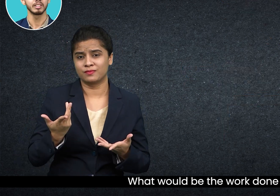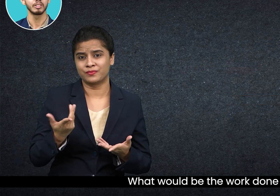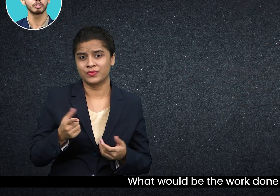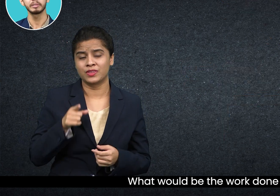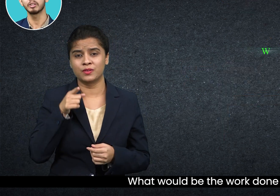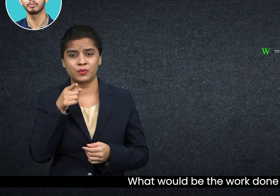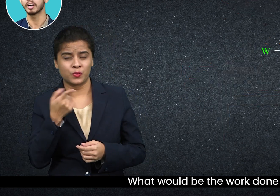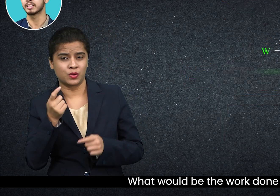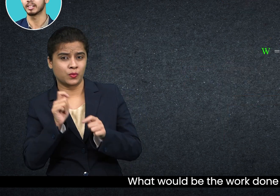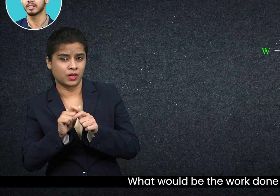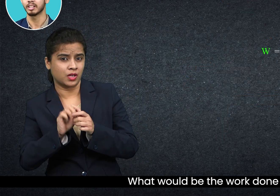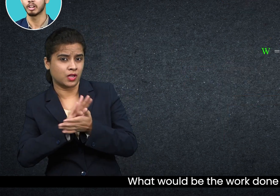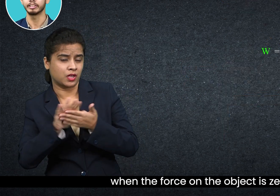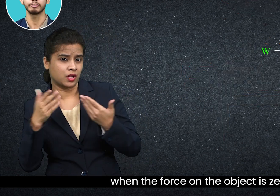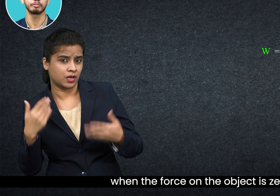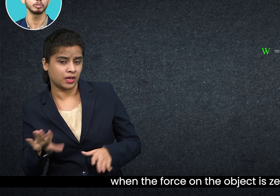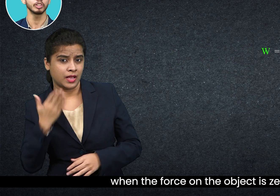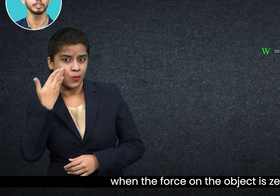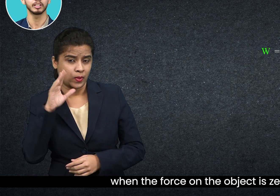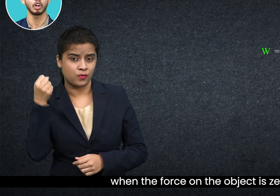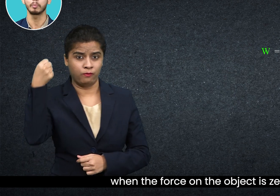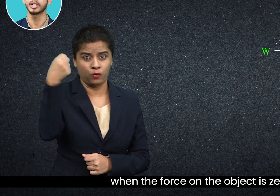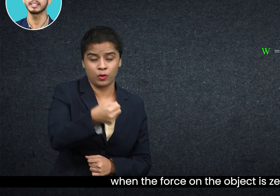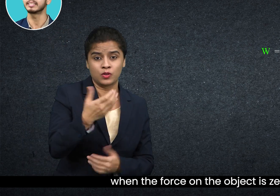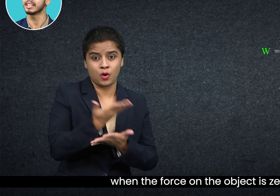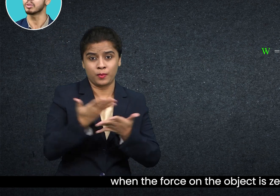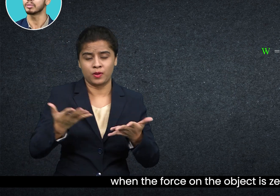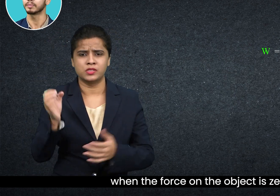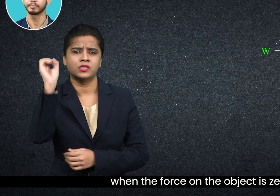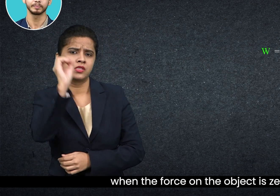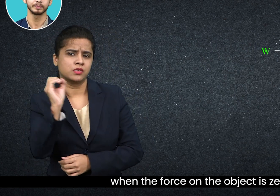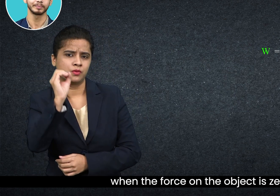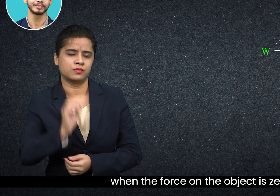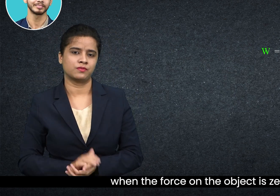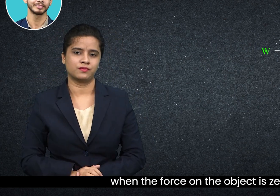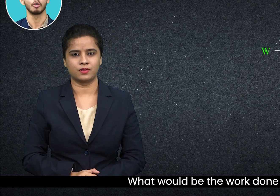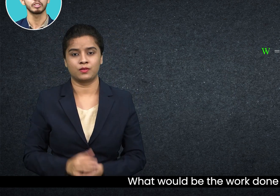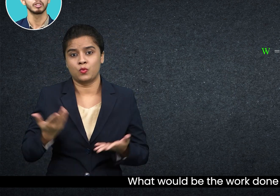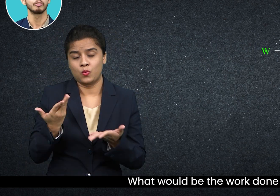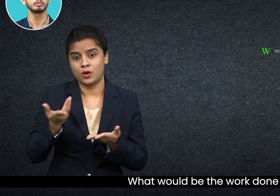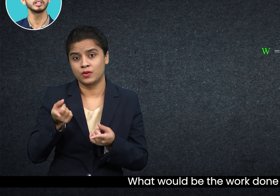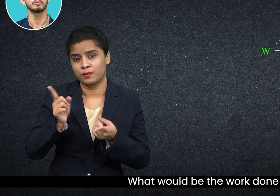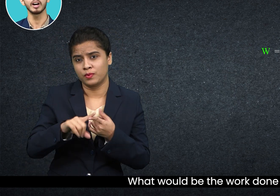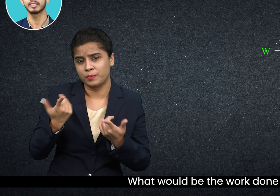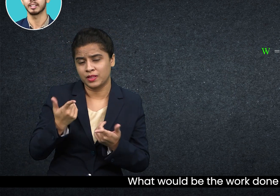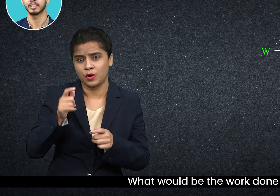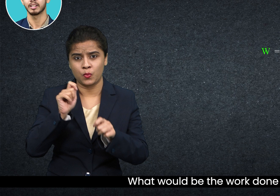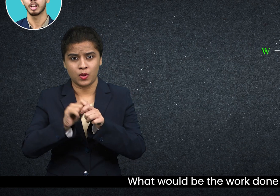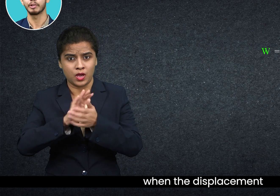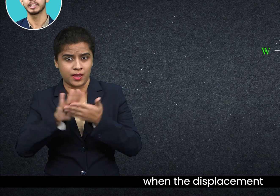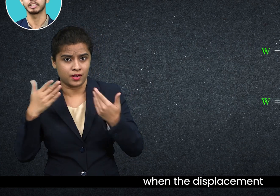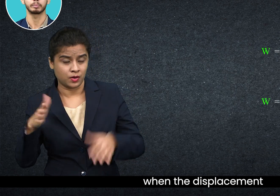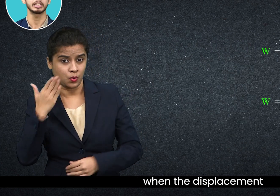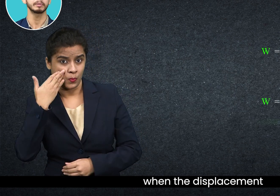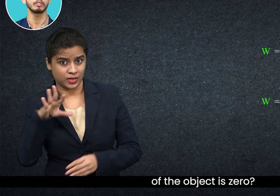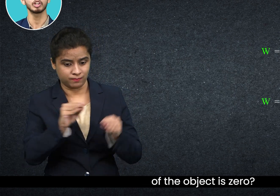What would be the work done when the force on the object is 0? What would be the work done